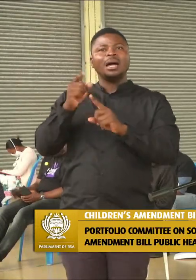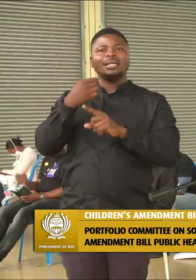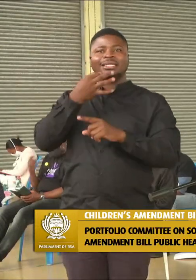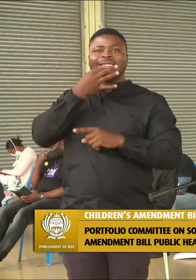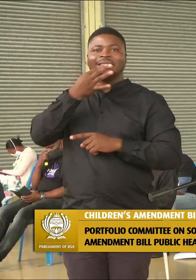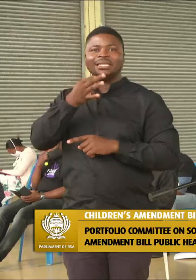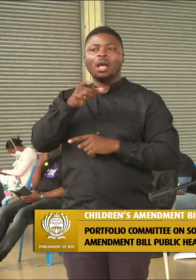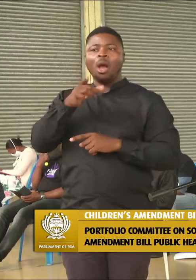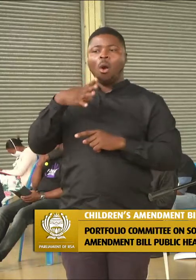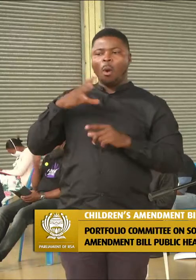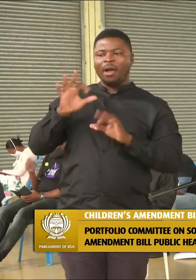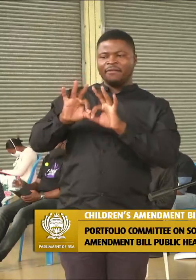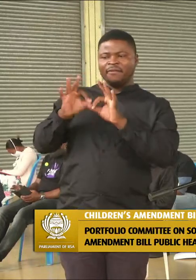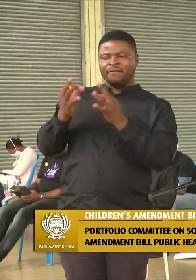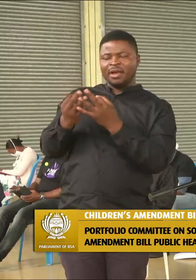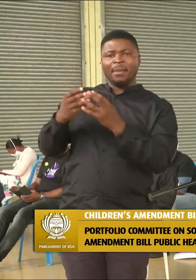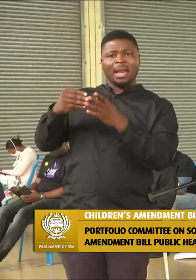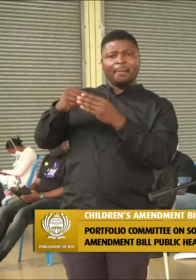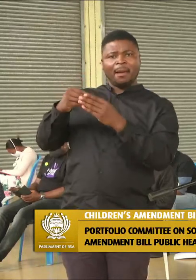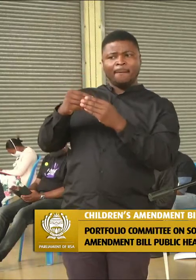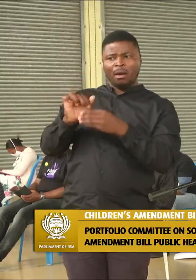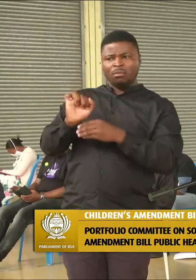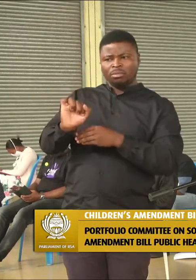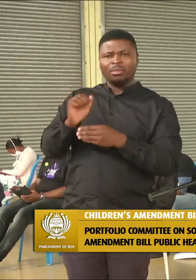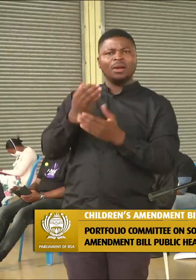to stand in for her and sign on her